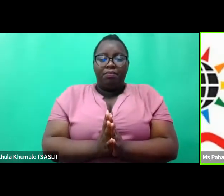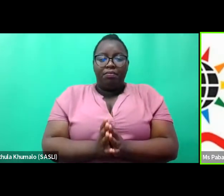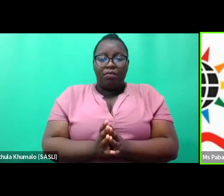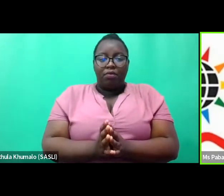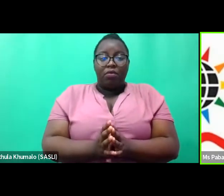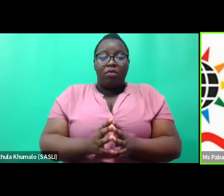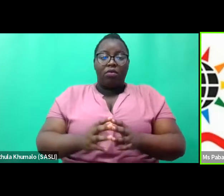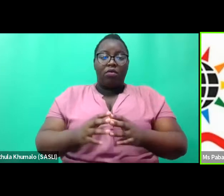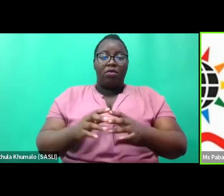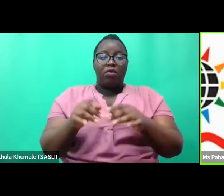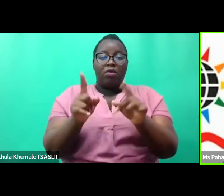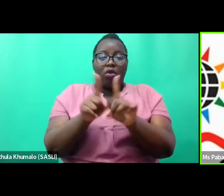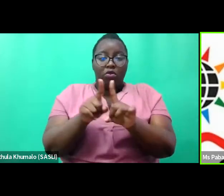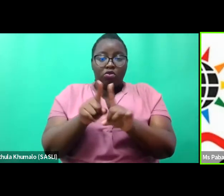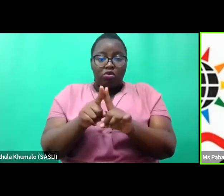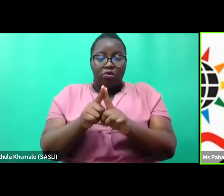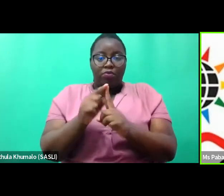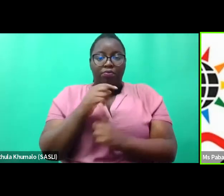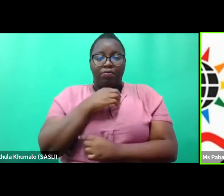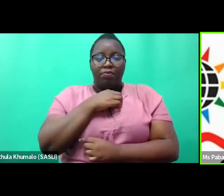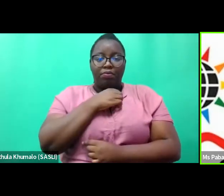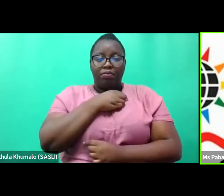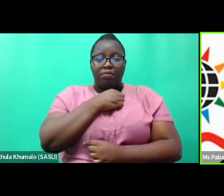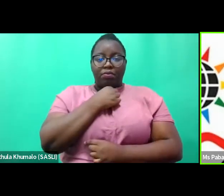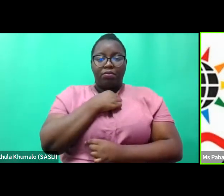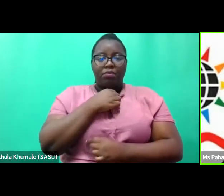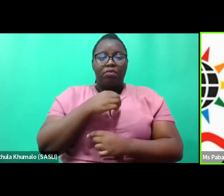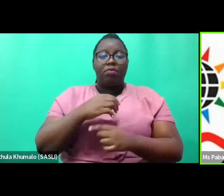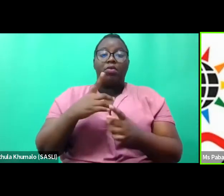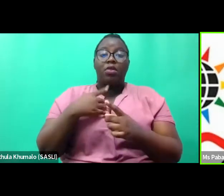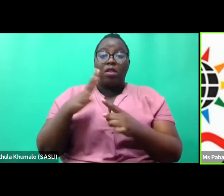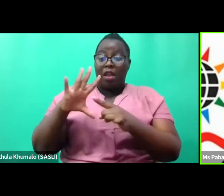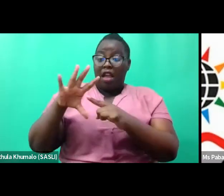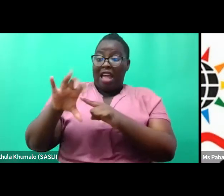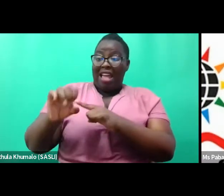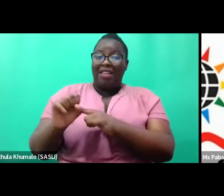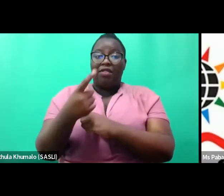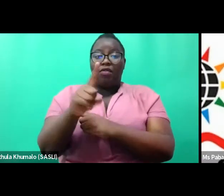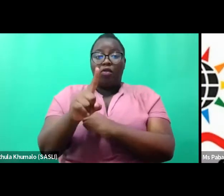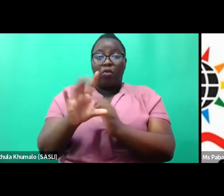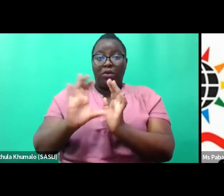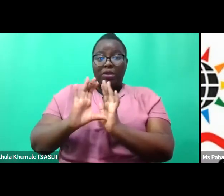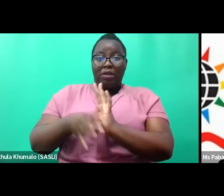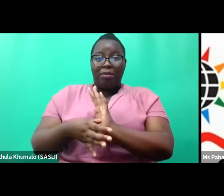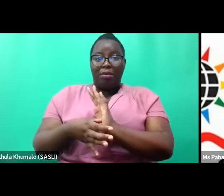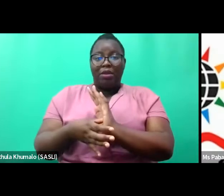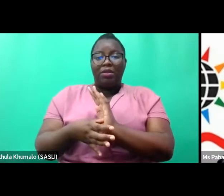Also, other findings were disability, blind